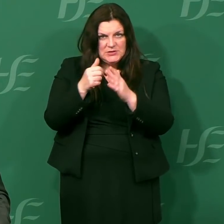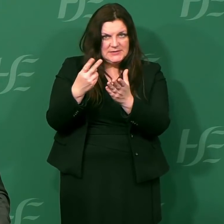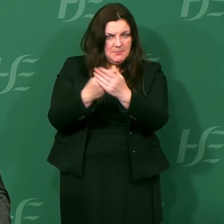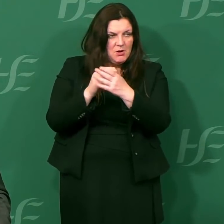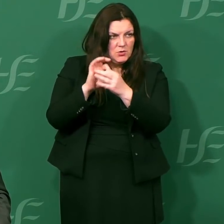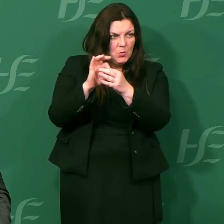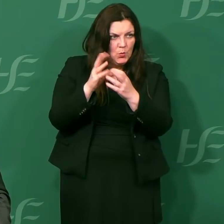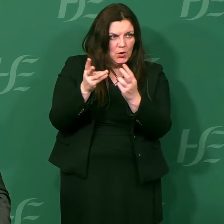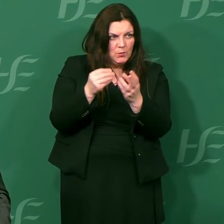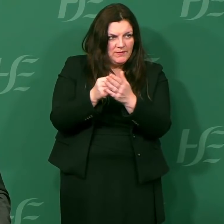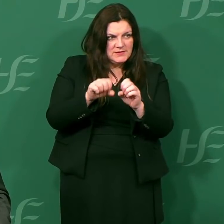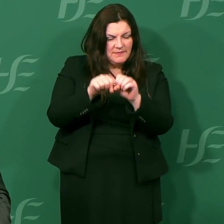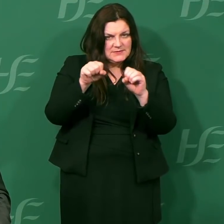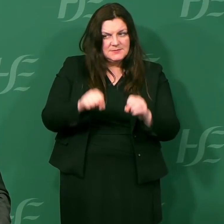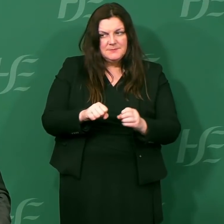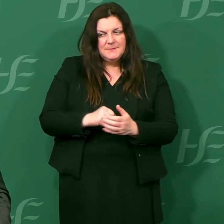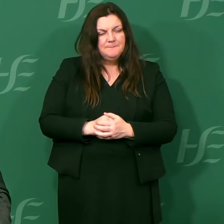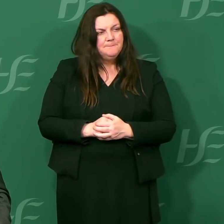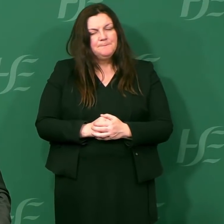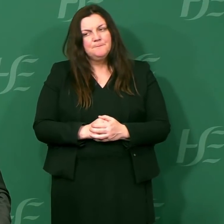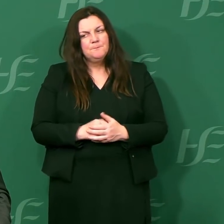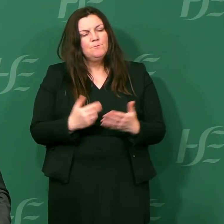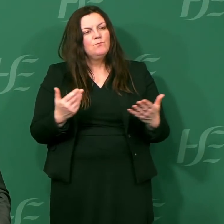of the system. We've had 70